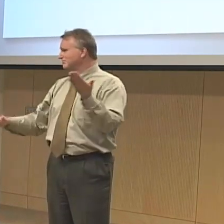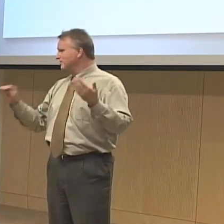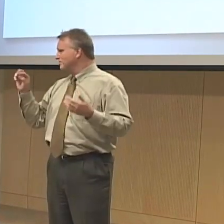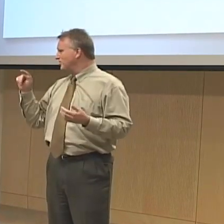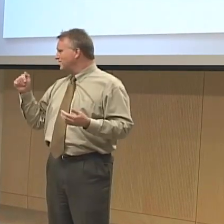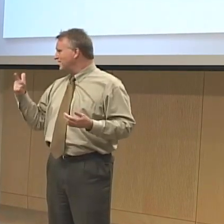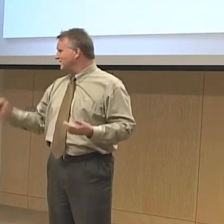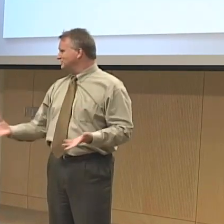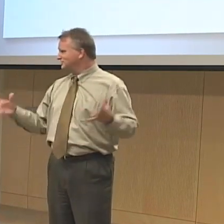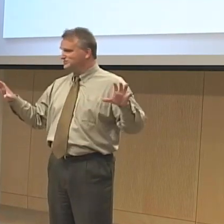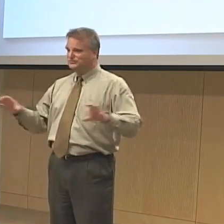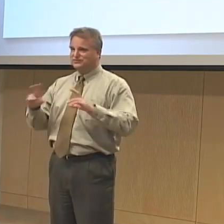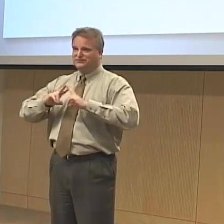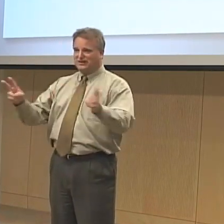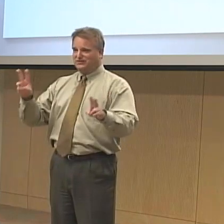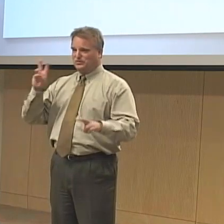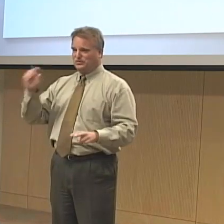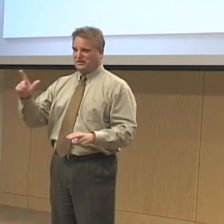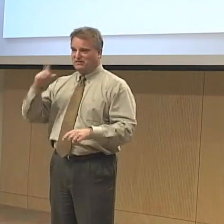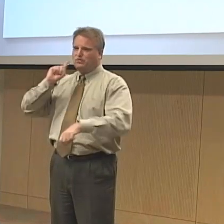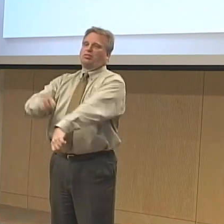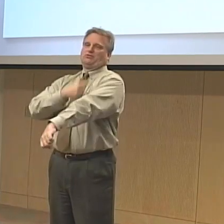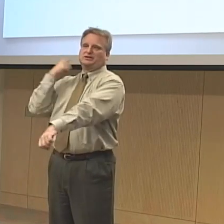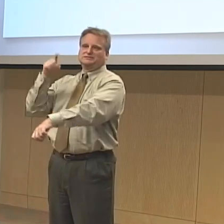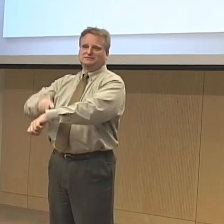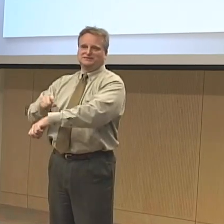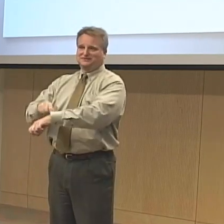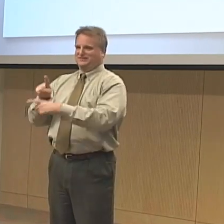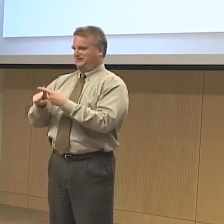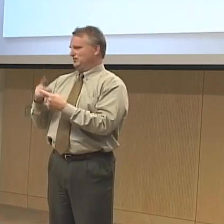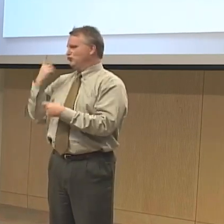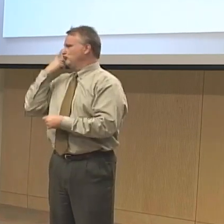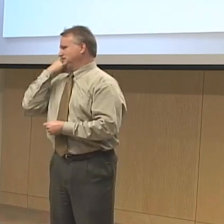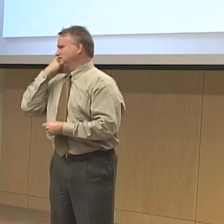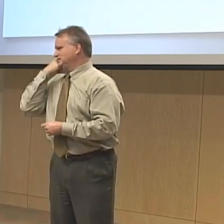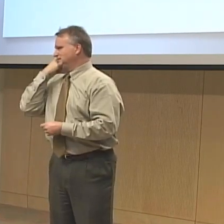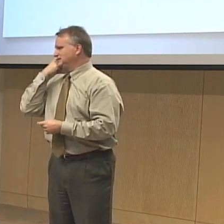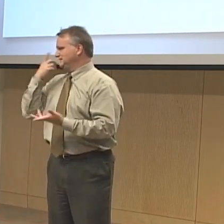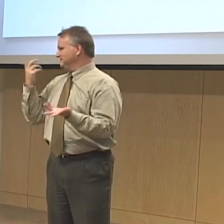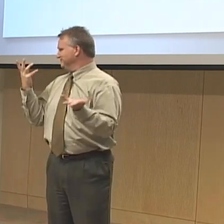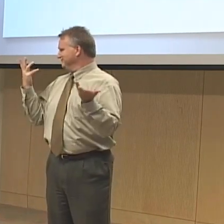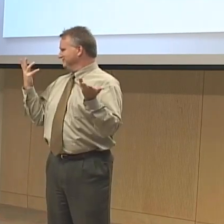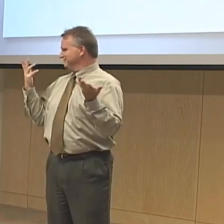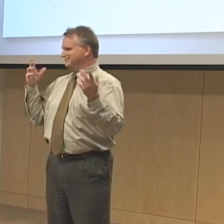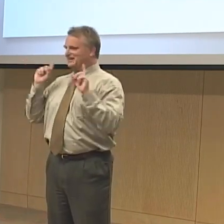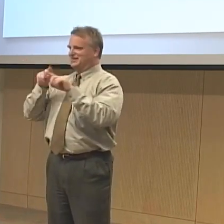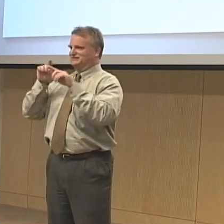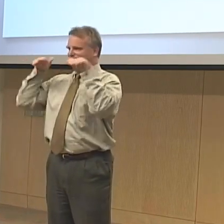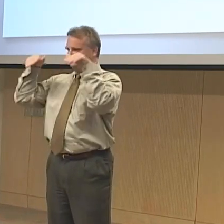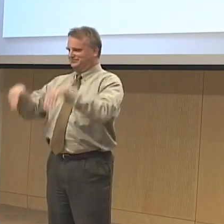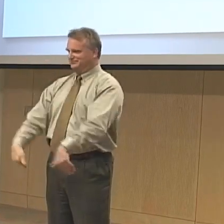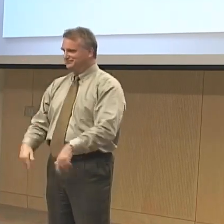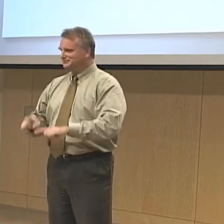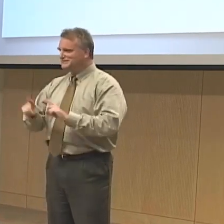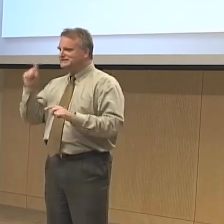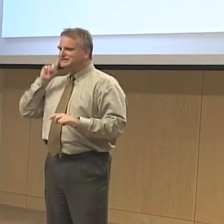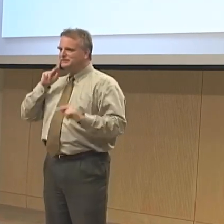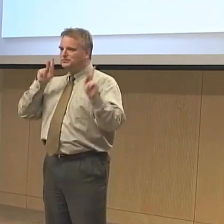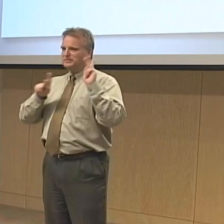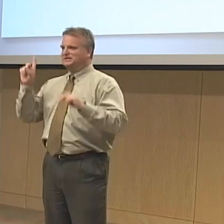paid off, did not carry a mortgage. That lasted for many, many years until recently with the demise of the deaf clubs.